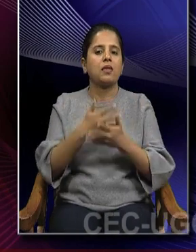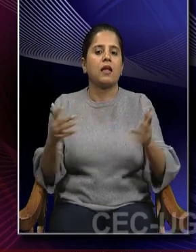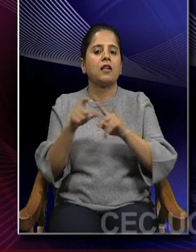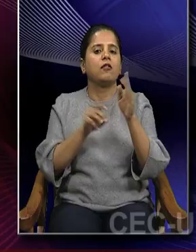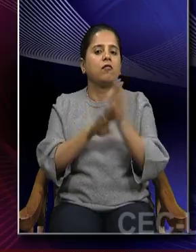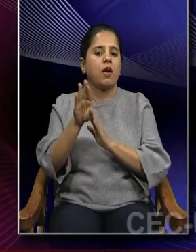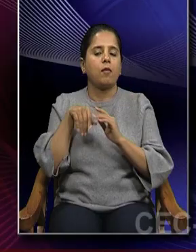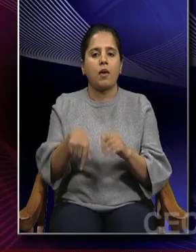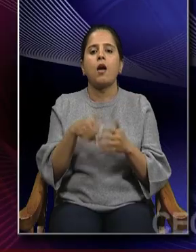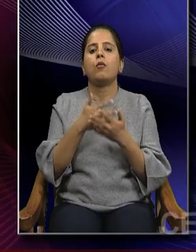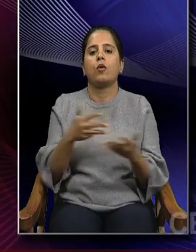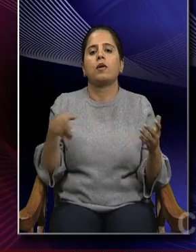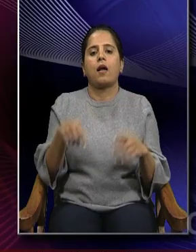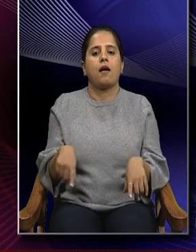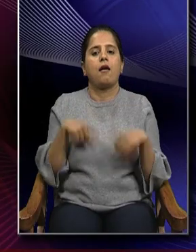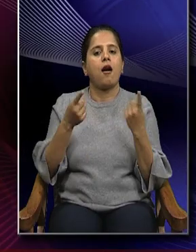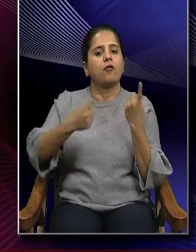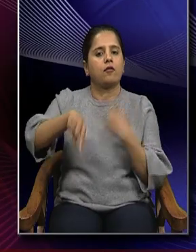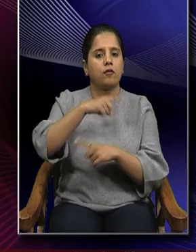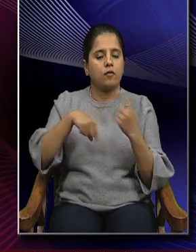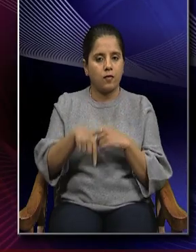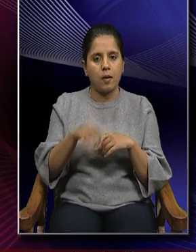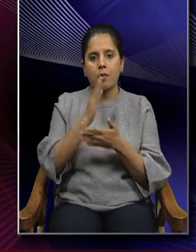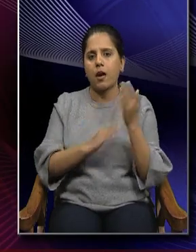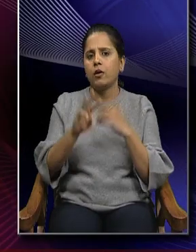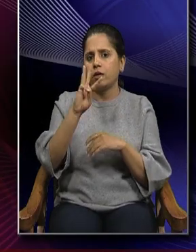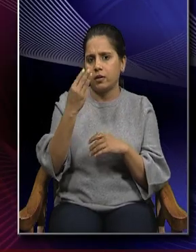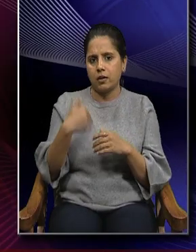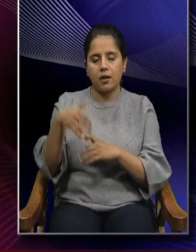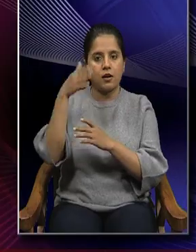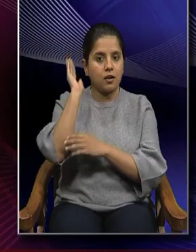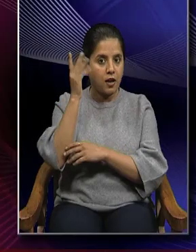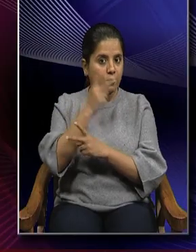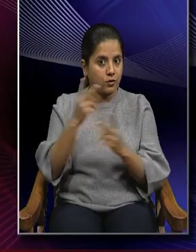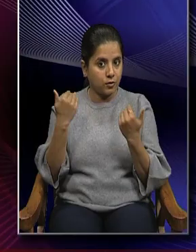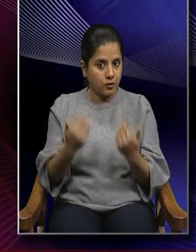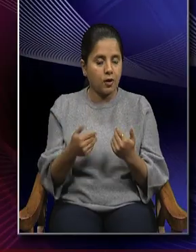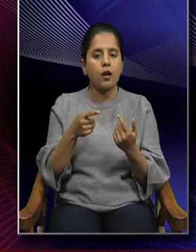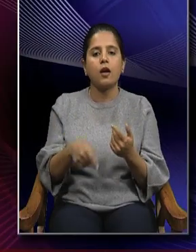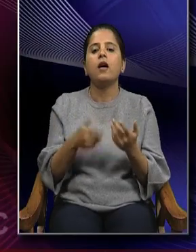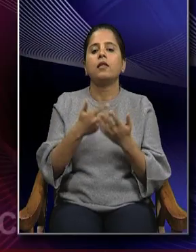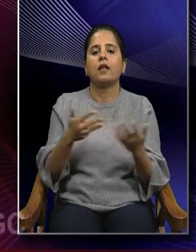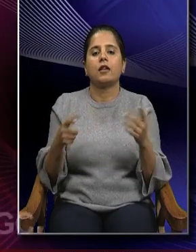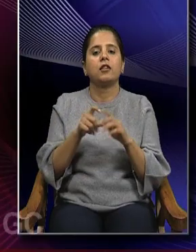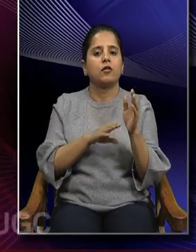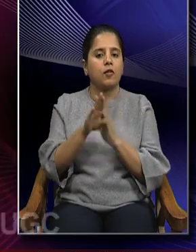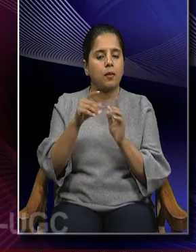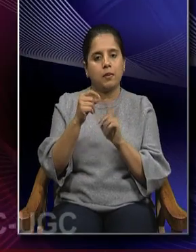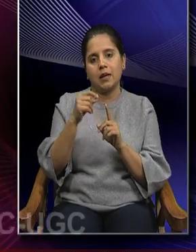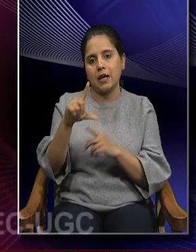and product life cycle. This is going to be part 3 of our lectures on product development and